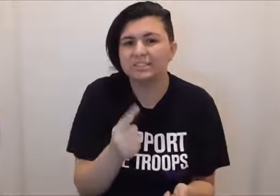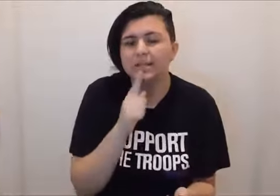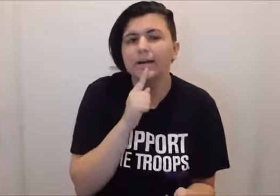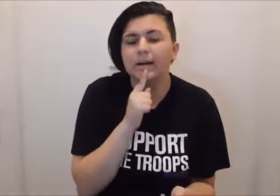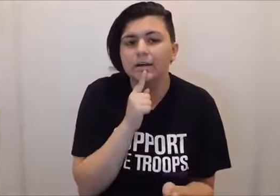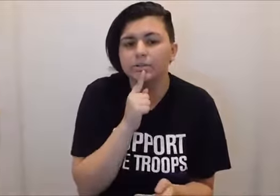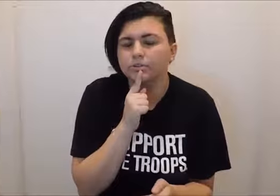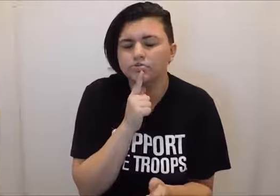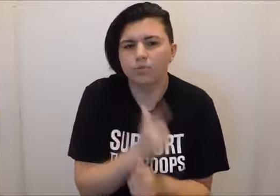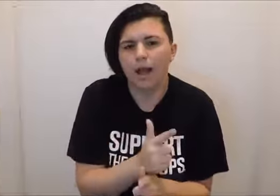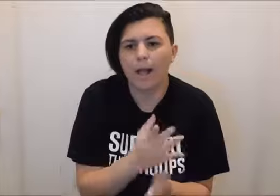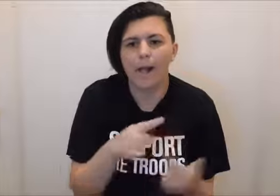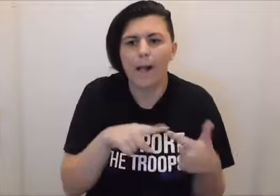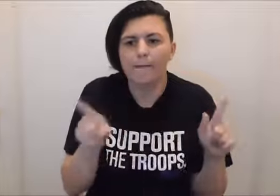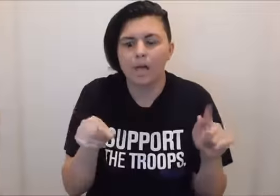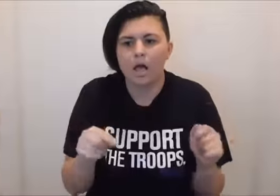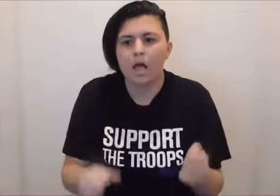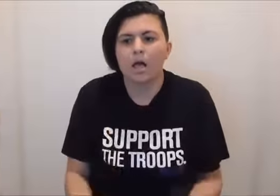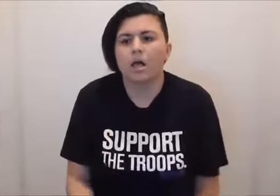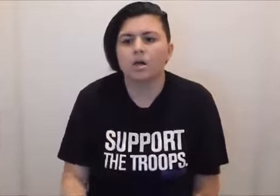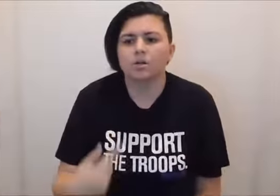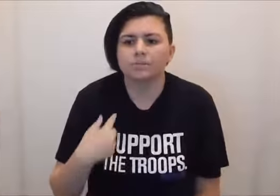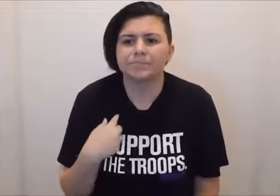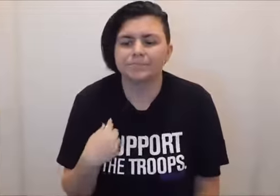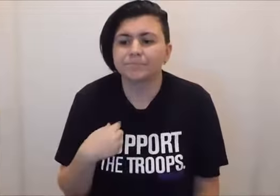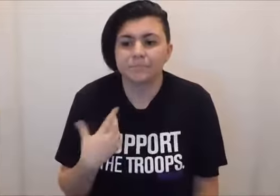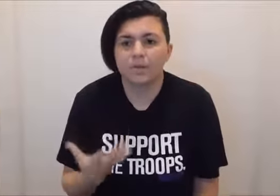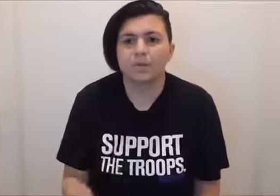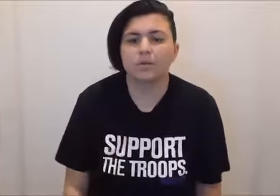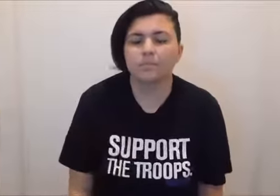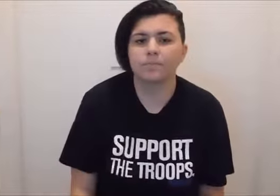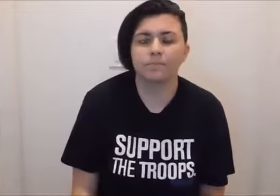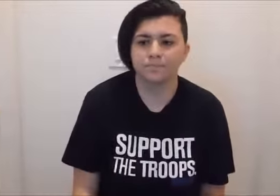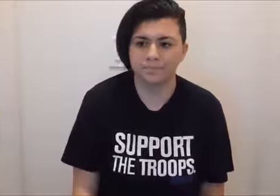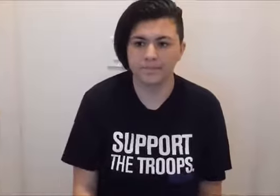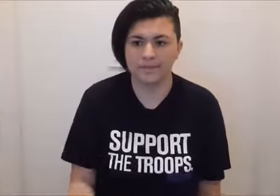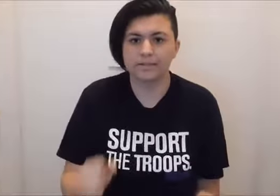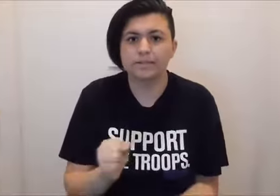So is everything in the Iliad true? Probably not.